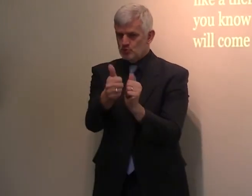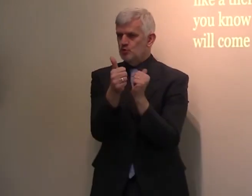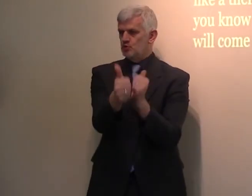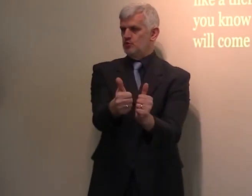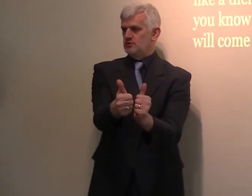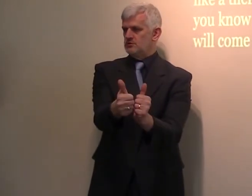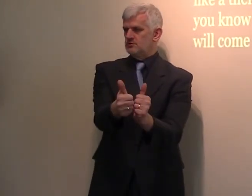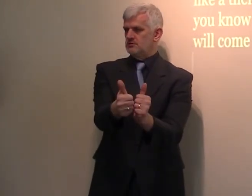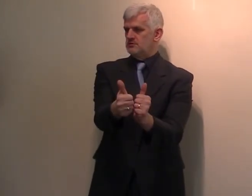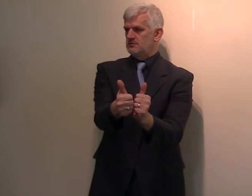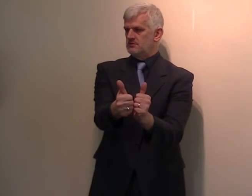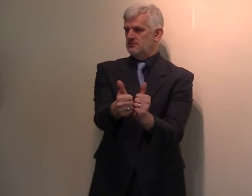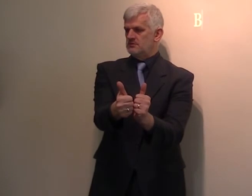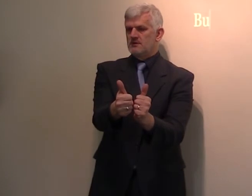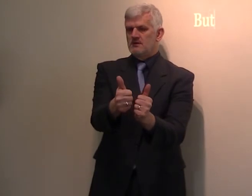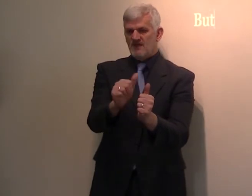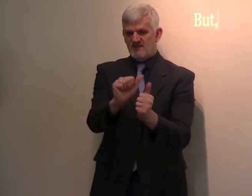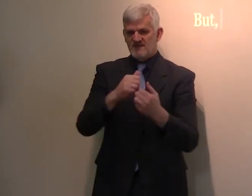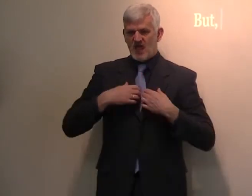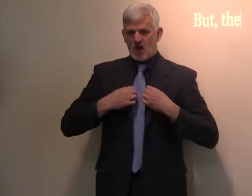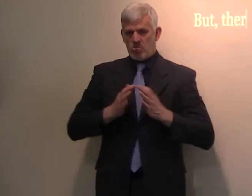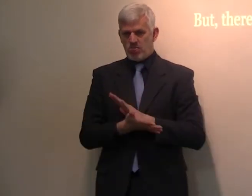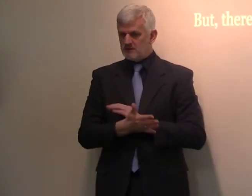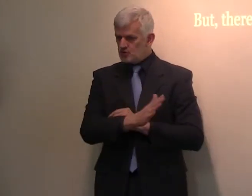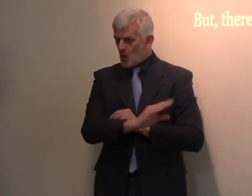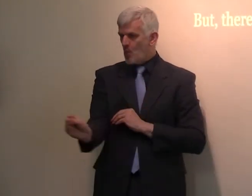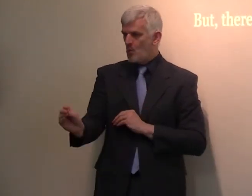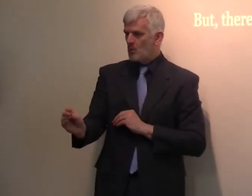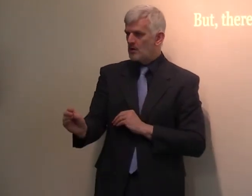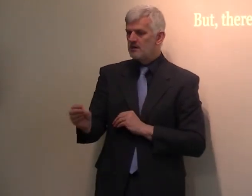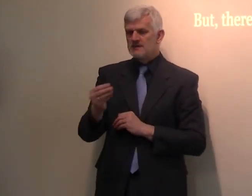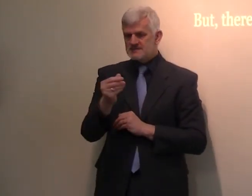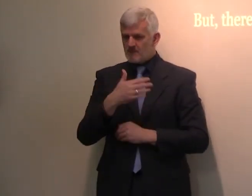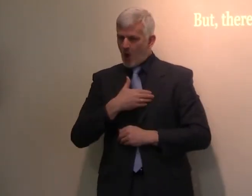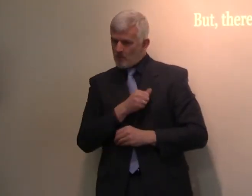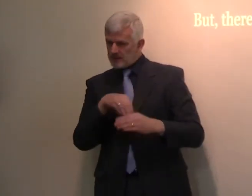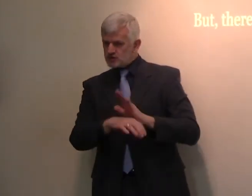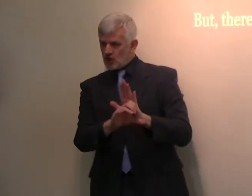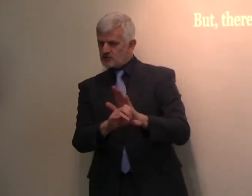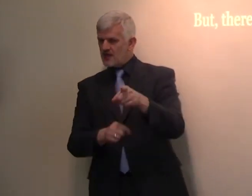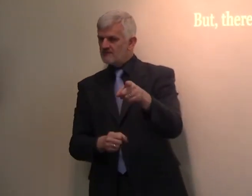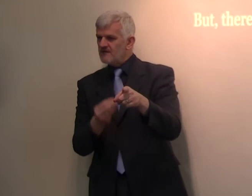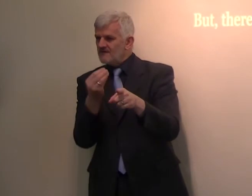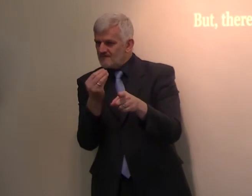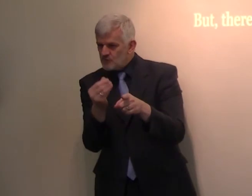their God. So there is some hope. There is some hope in the church of Sardis. There are few people who